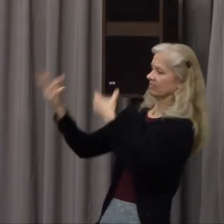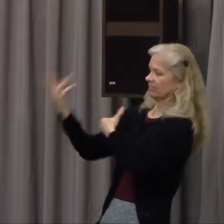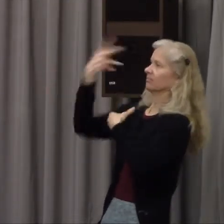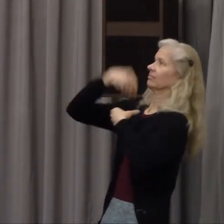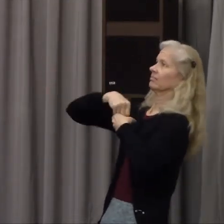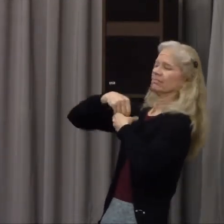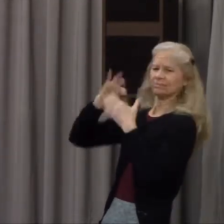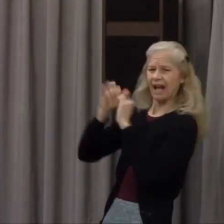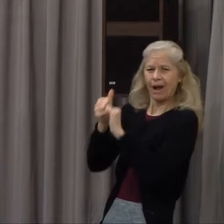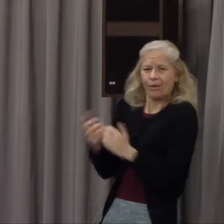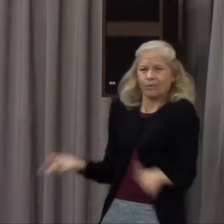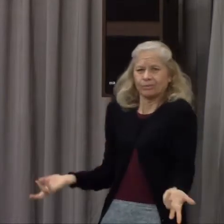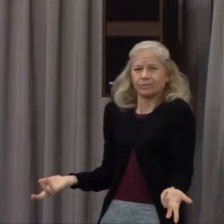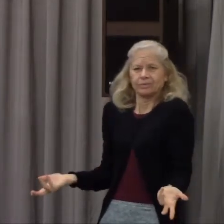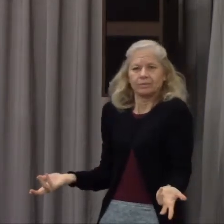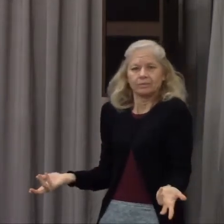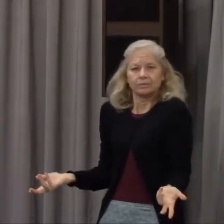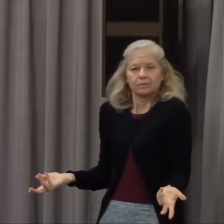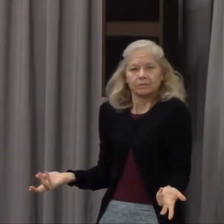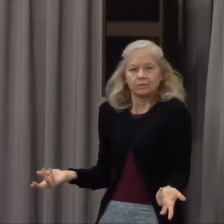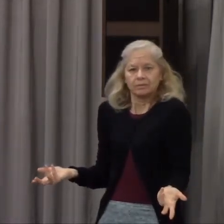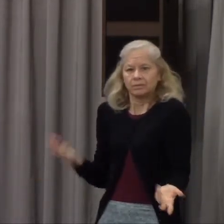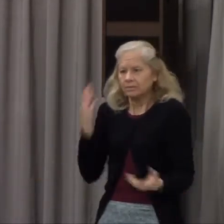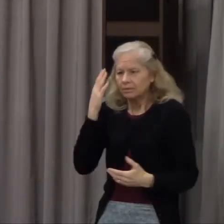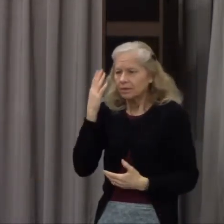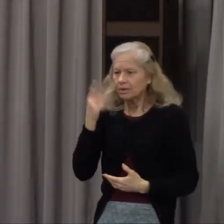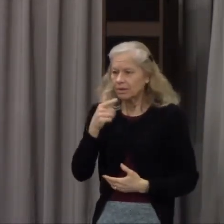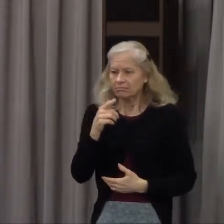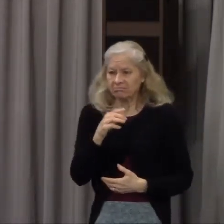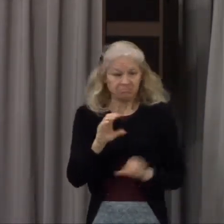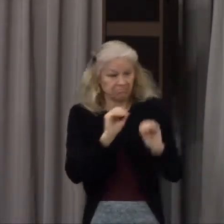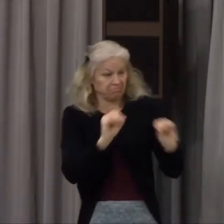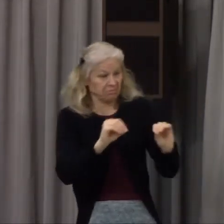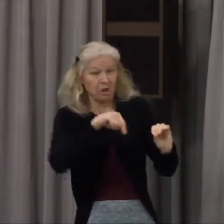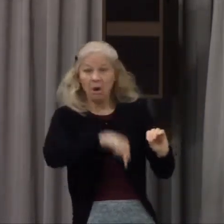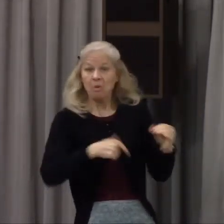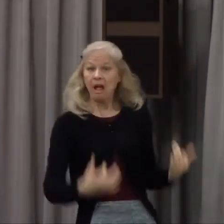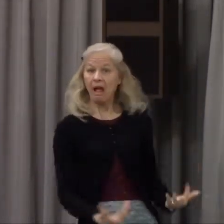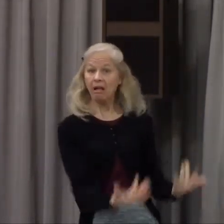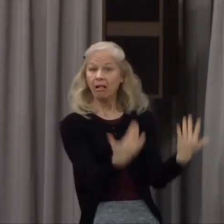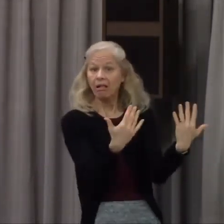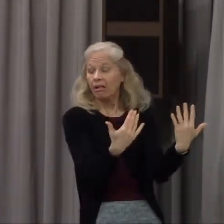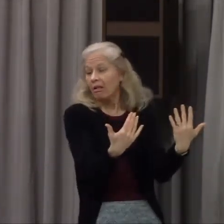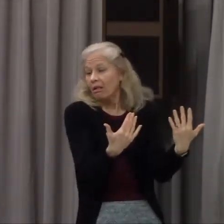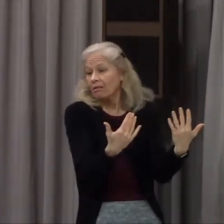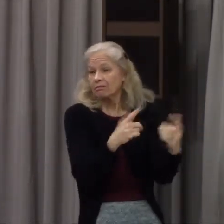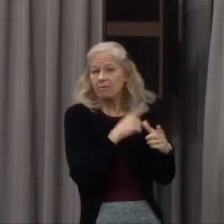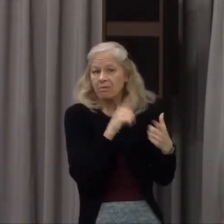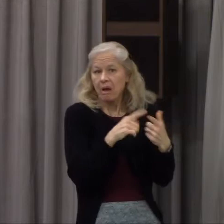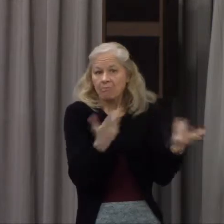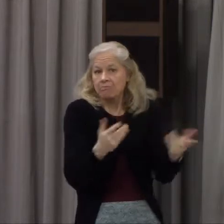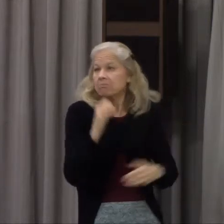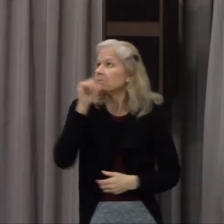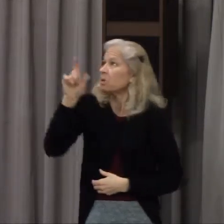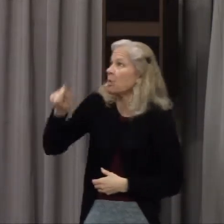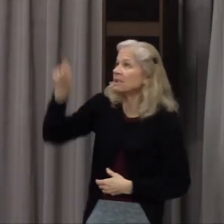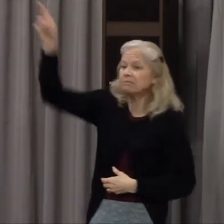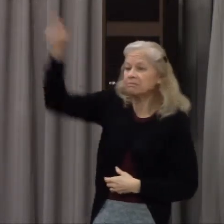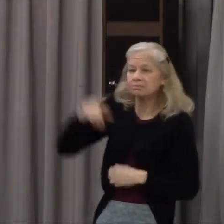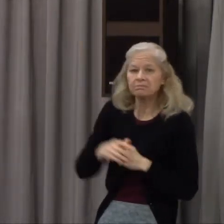God has to show us the truth, even the truth that's painful. And this is primarily where we find the symbol of